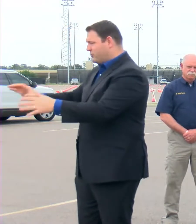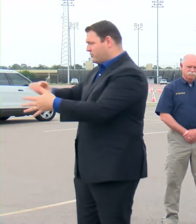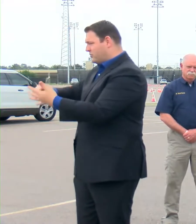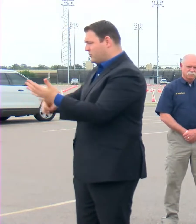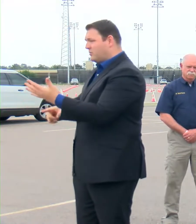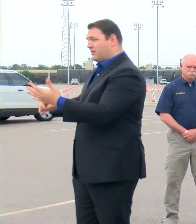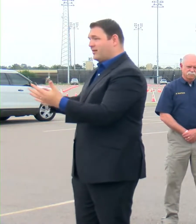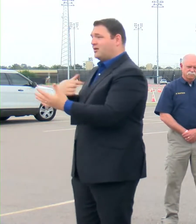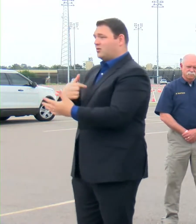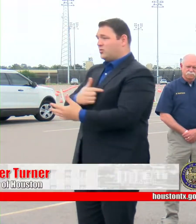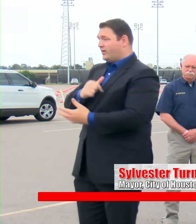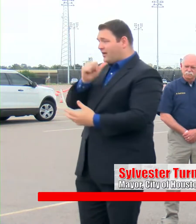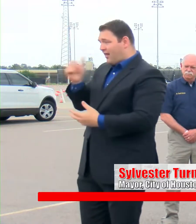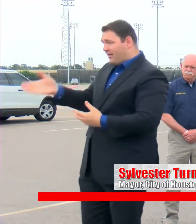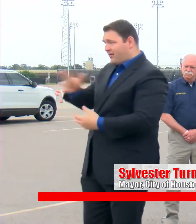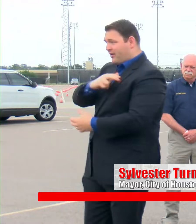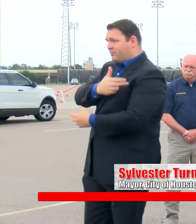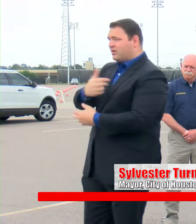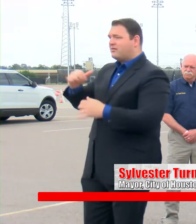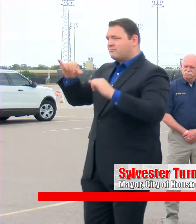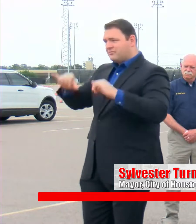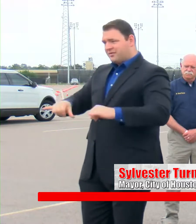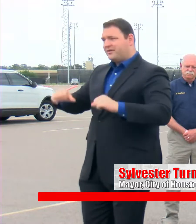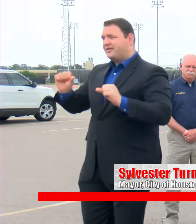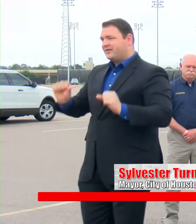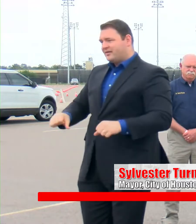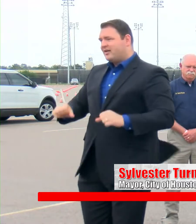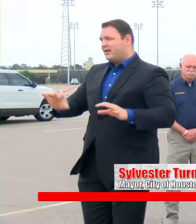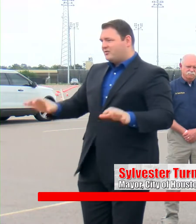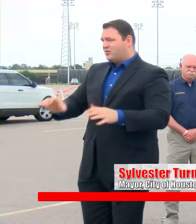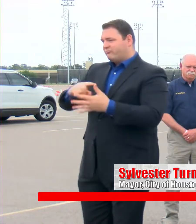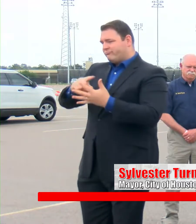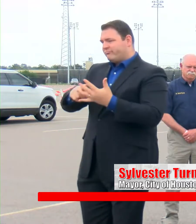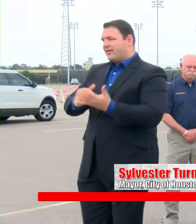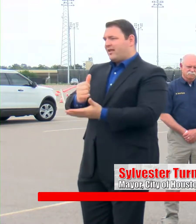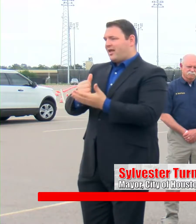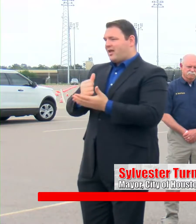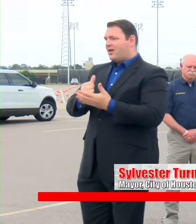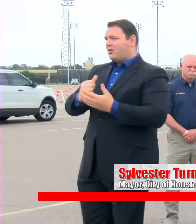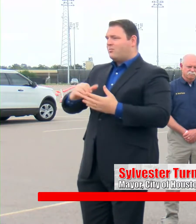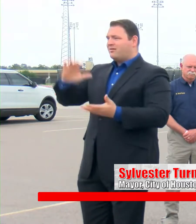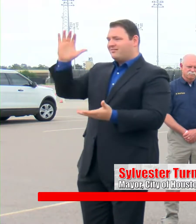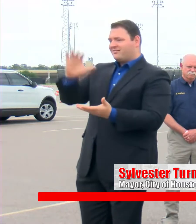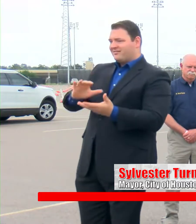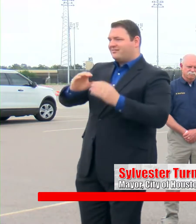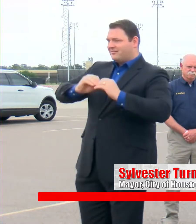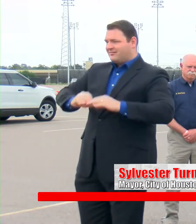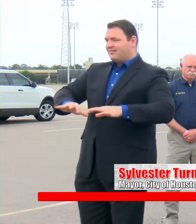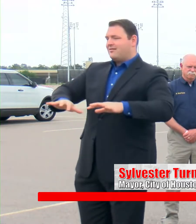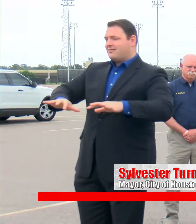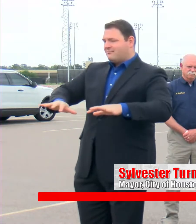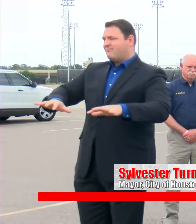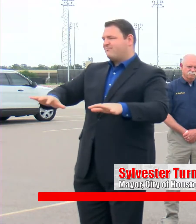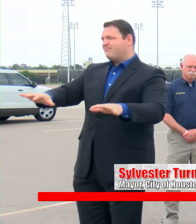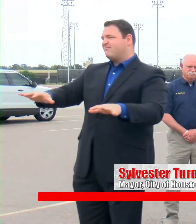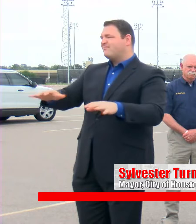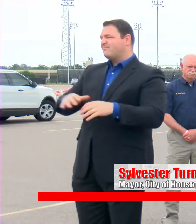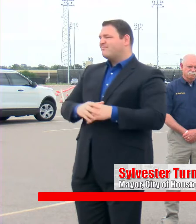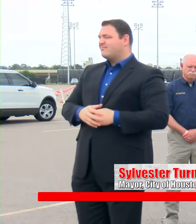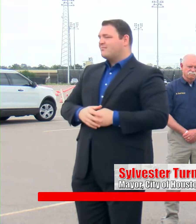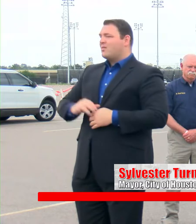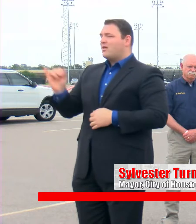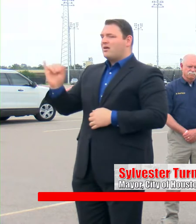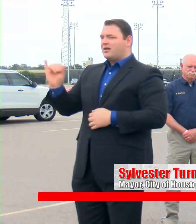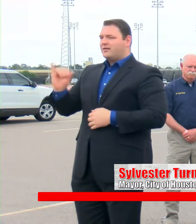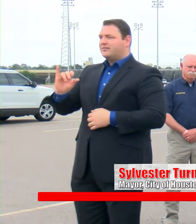we can do our part by continuing to flatten the curve. And then, of course, both all our first responders, they're